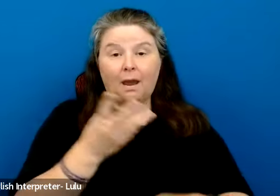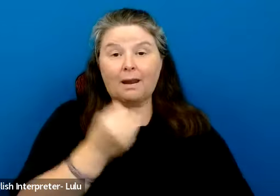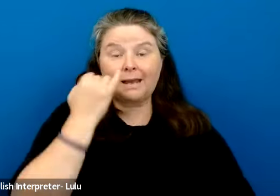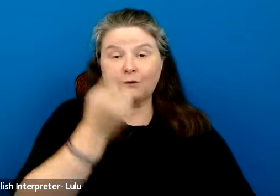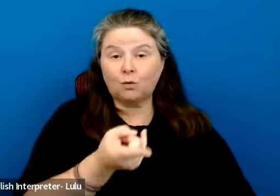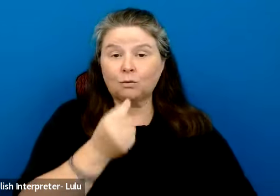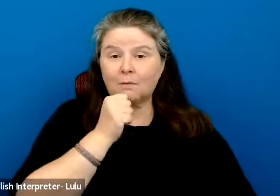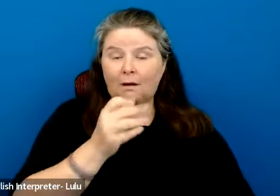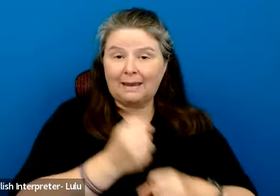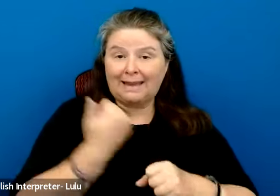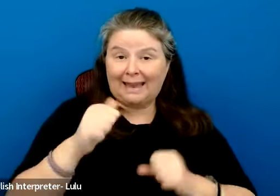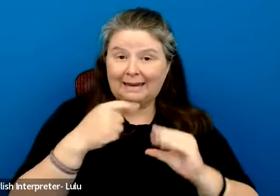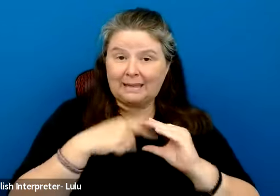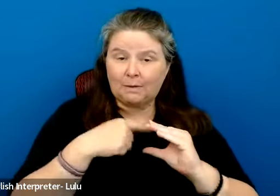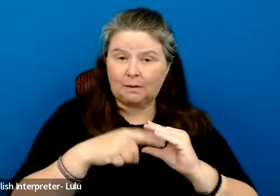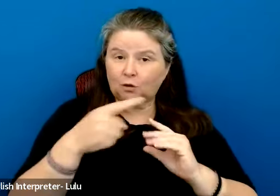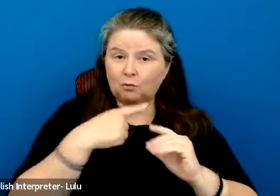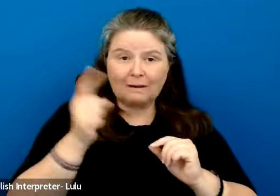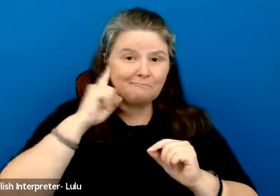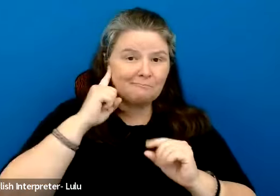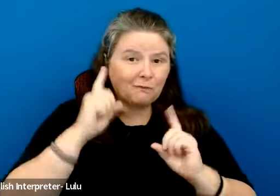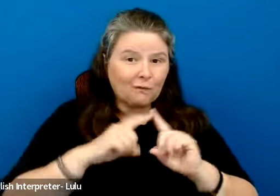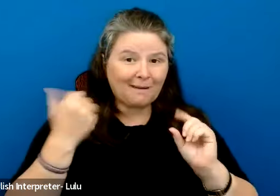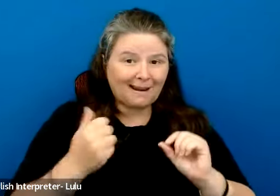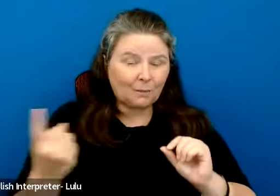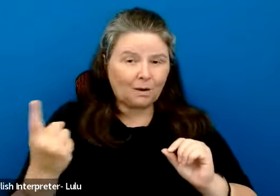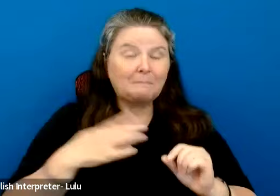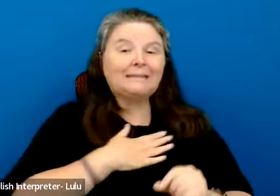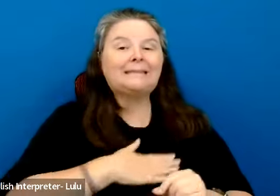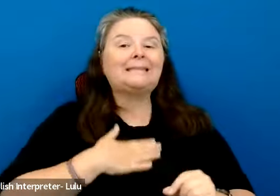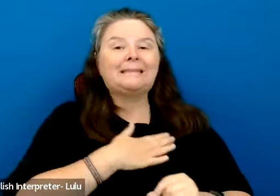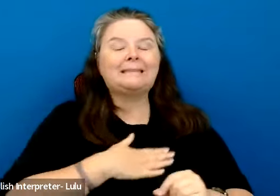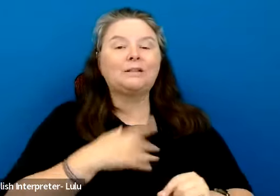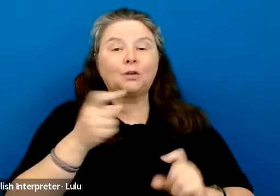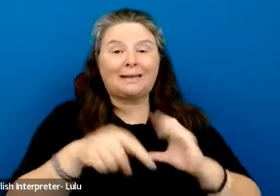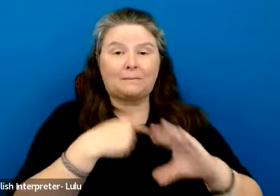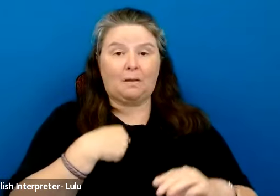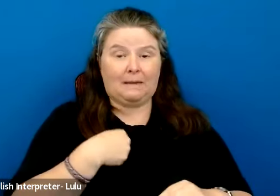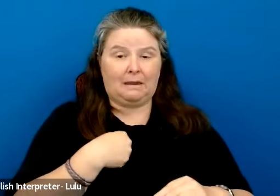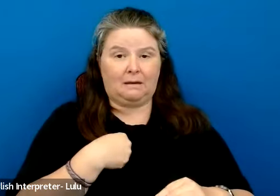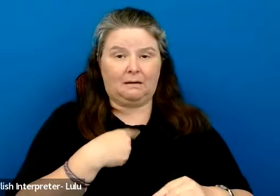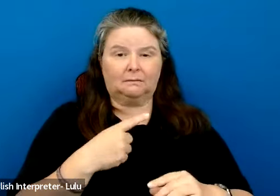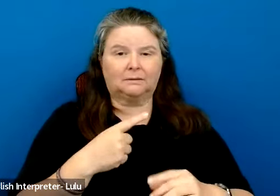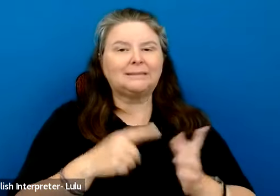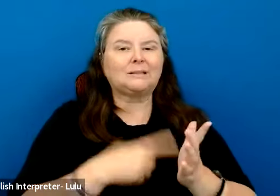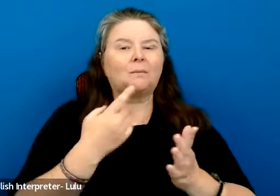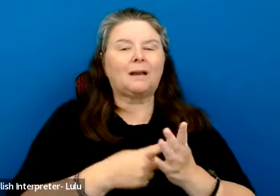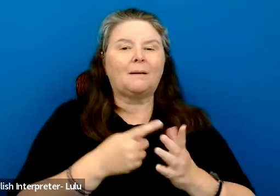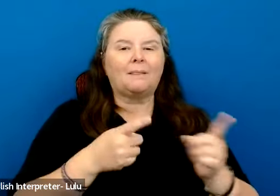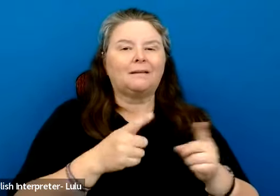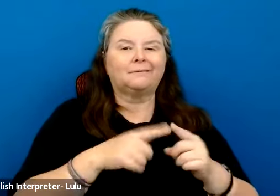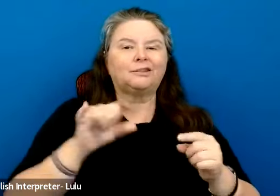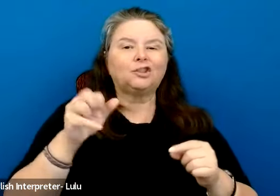you're not receiving any emails, you're not hearing from anybody, please you can email me. Sometimes these end up in